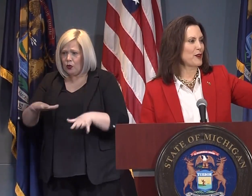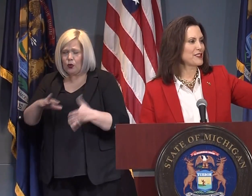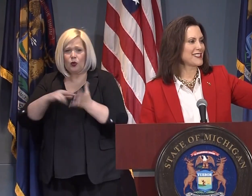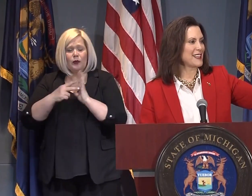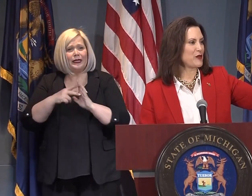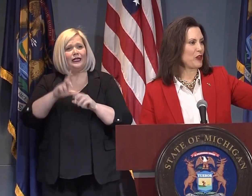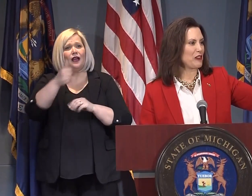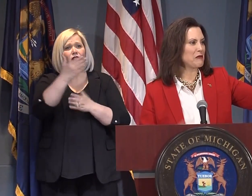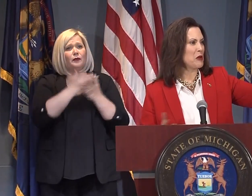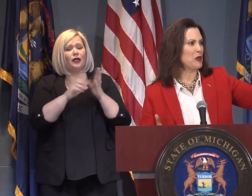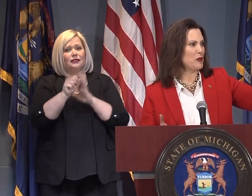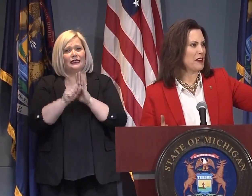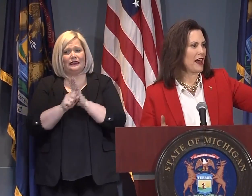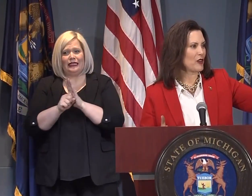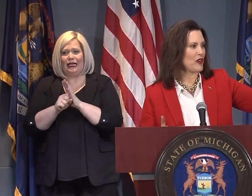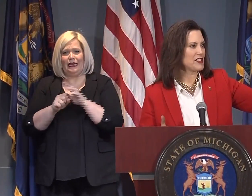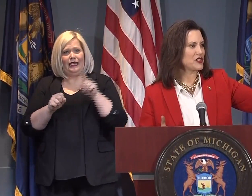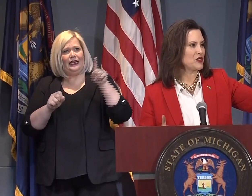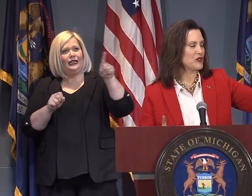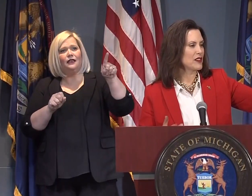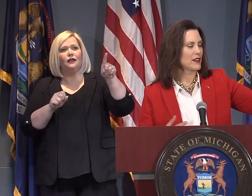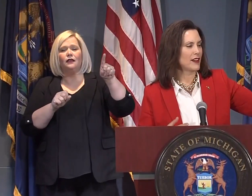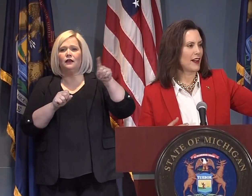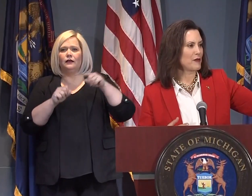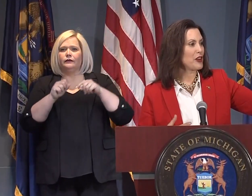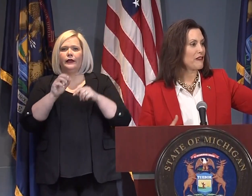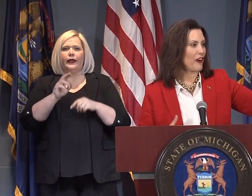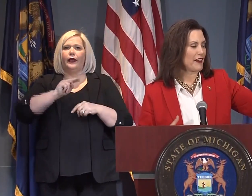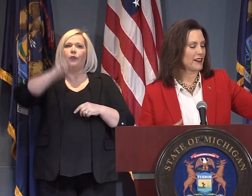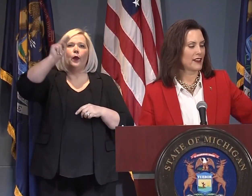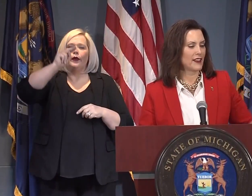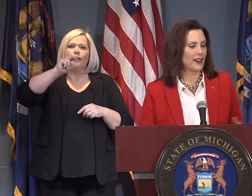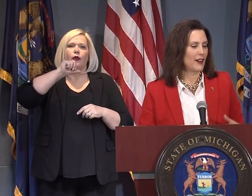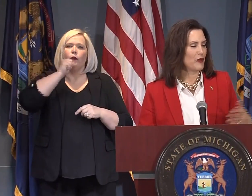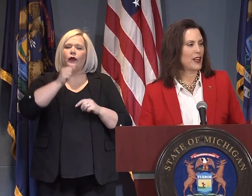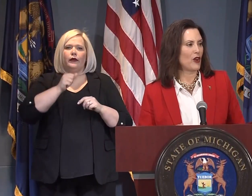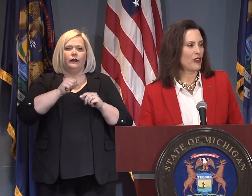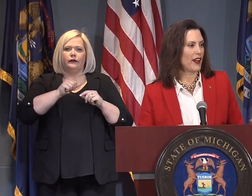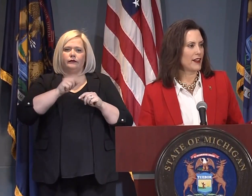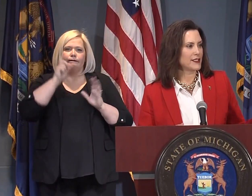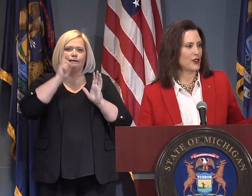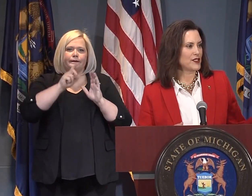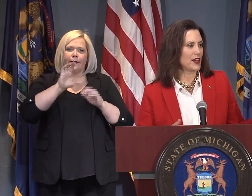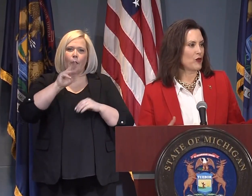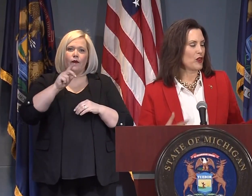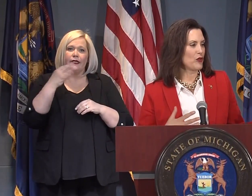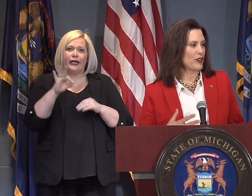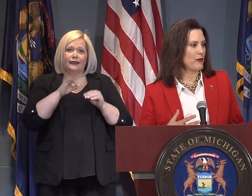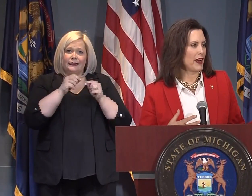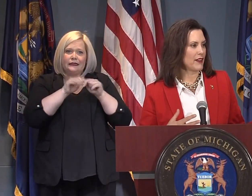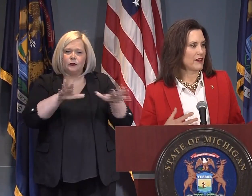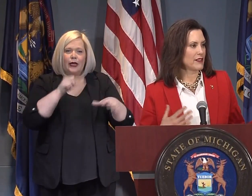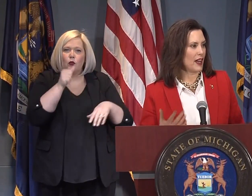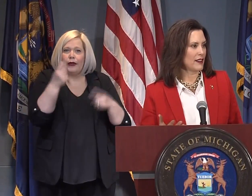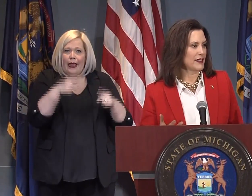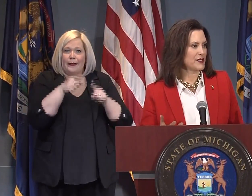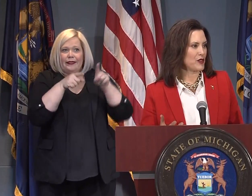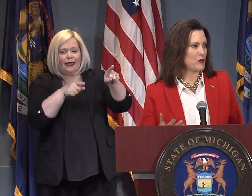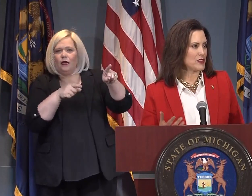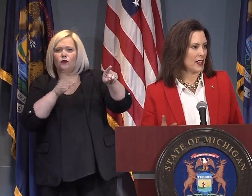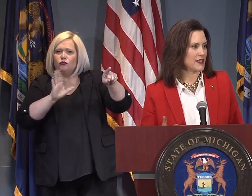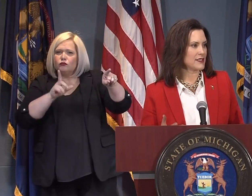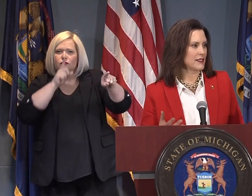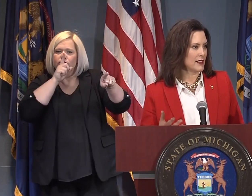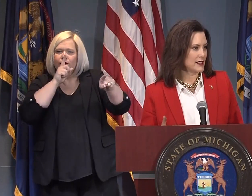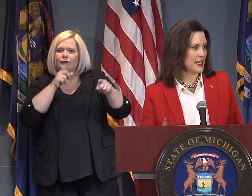that those parts of the state were immune and not going to confront it. We know that, as I work with my colleagues